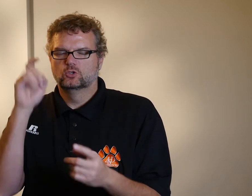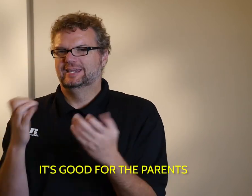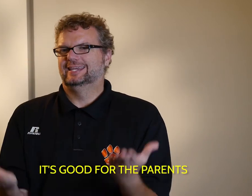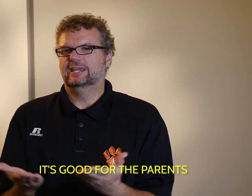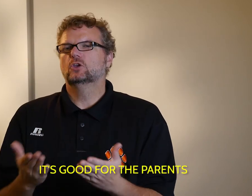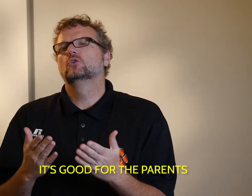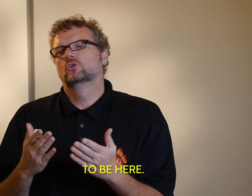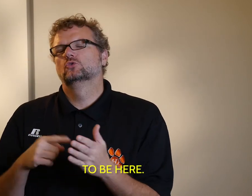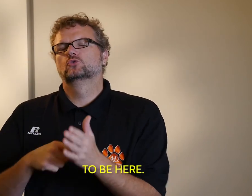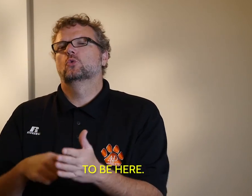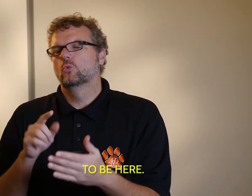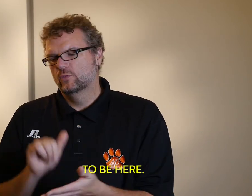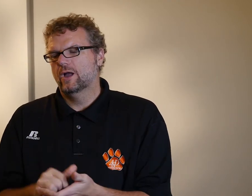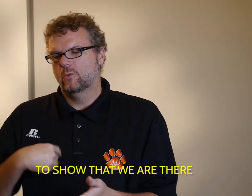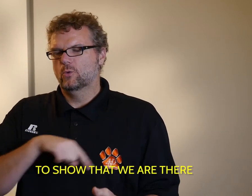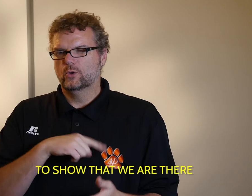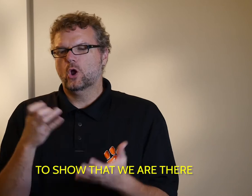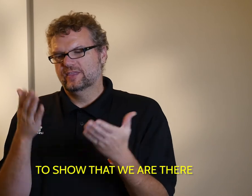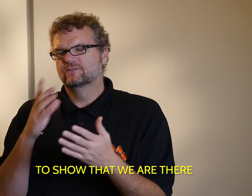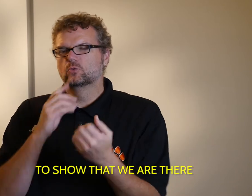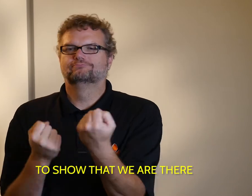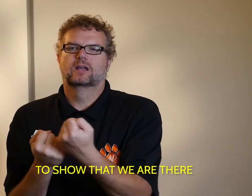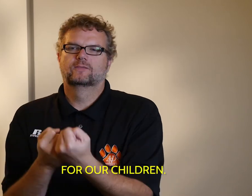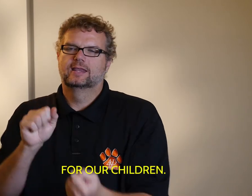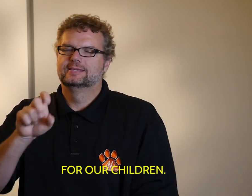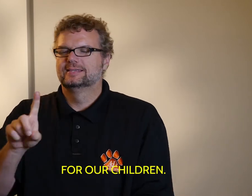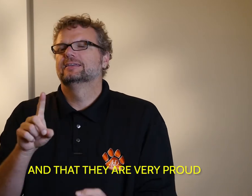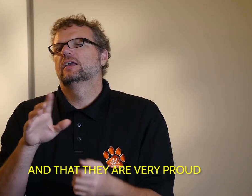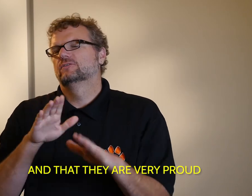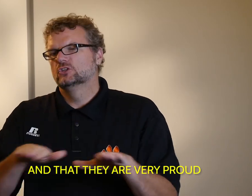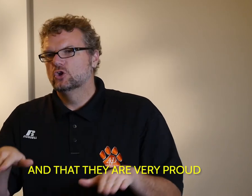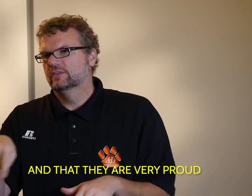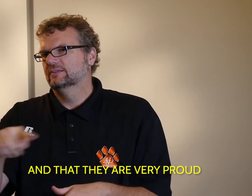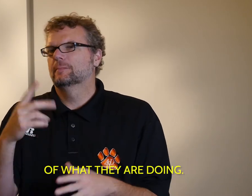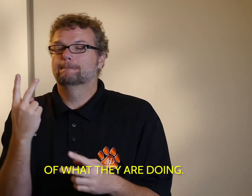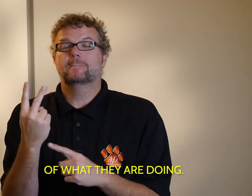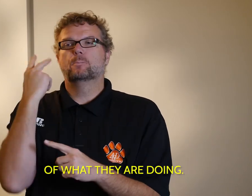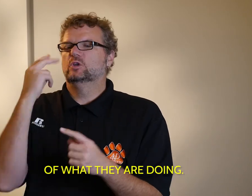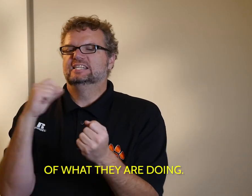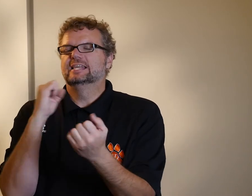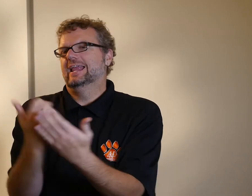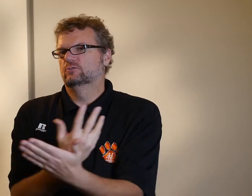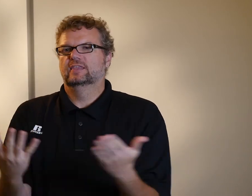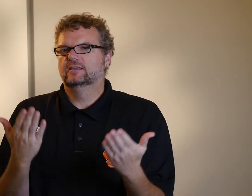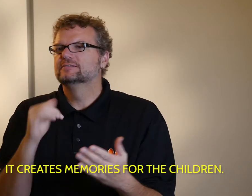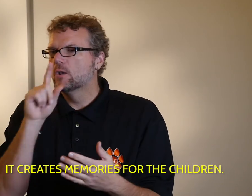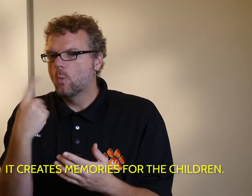It's good for the parents to be here to show that we're there for our children and that they're very proud of what they're doing. And It creates